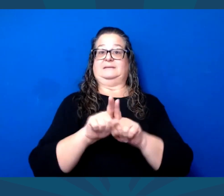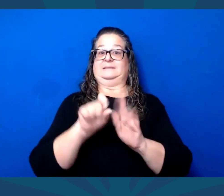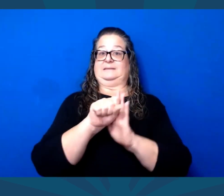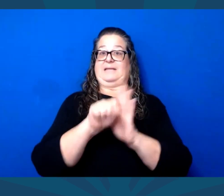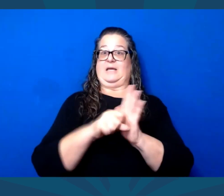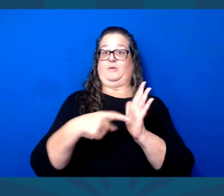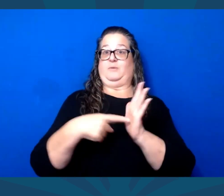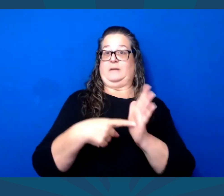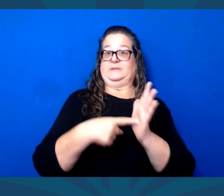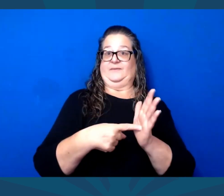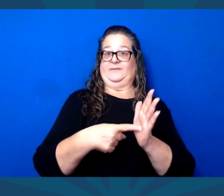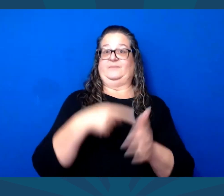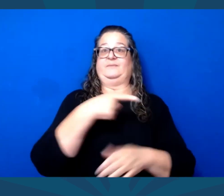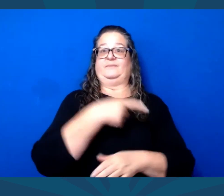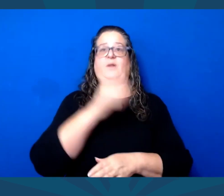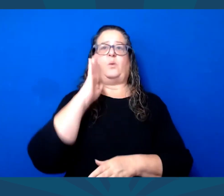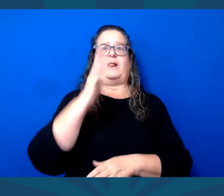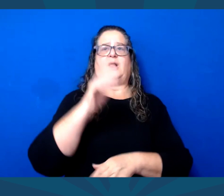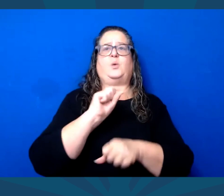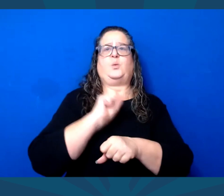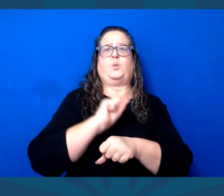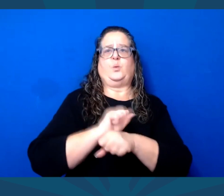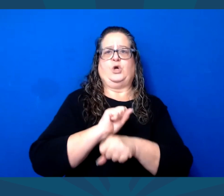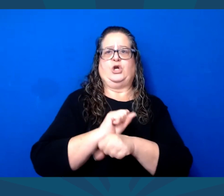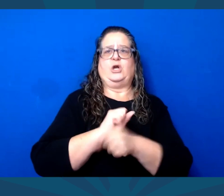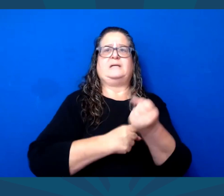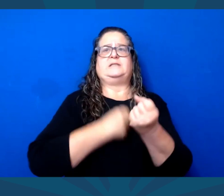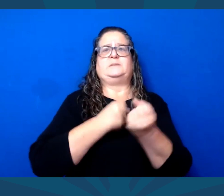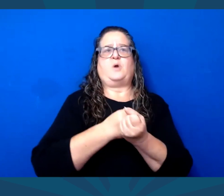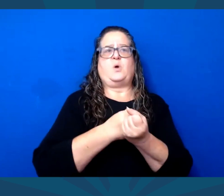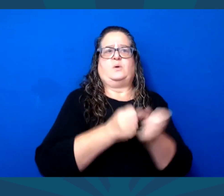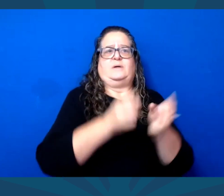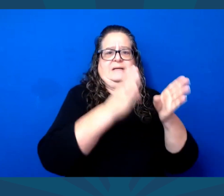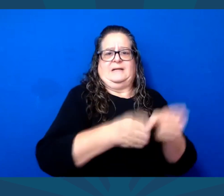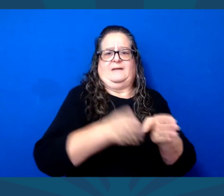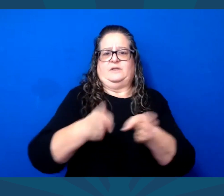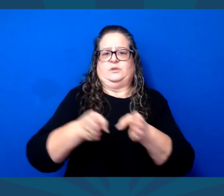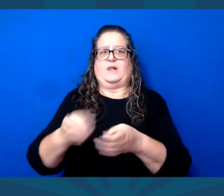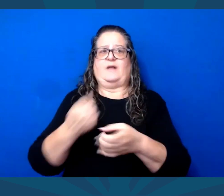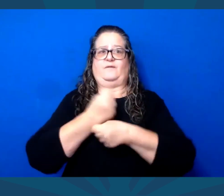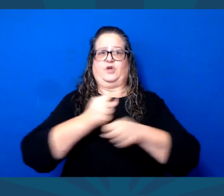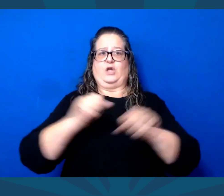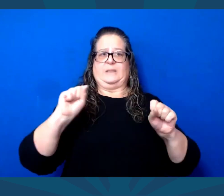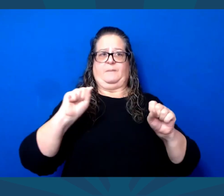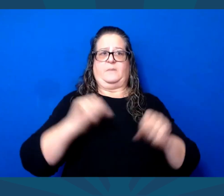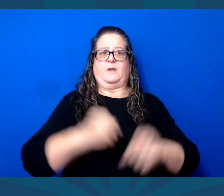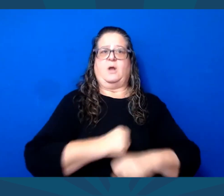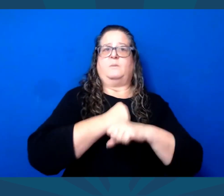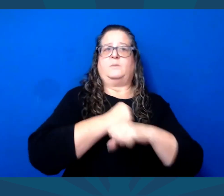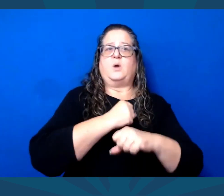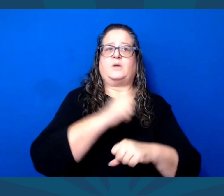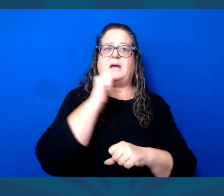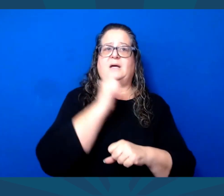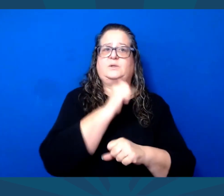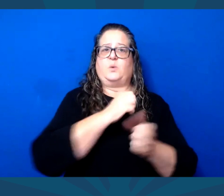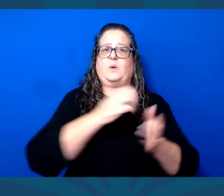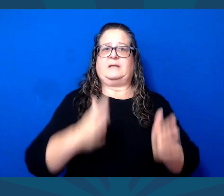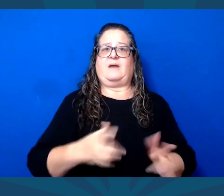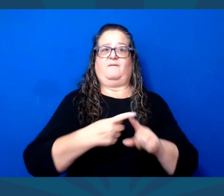job creators and opportunity givers. As a state representative, I will work to bolster individual